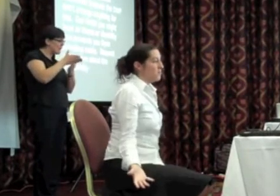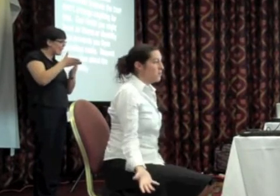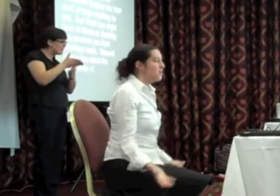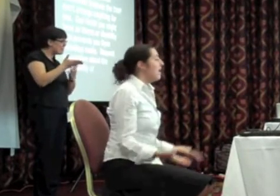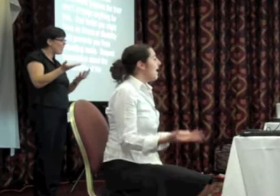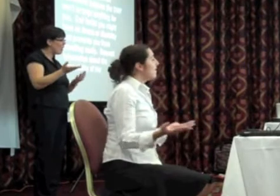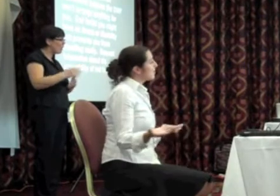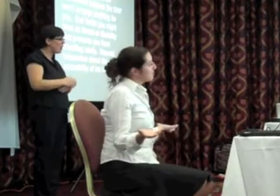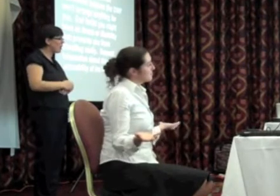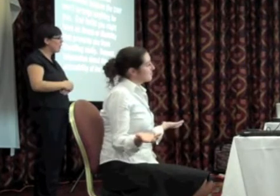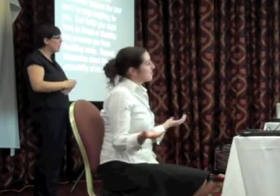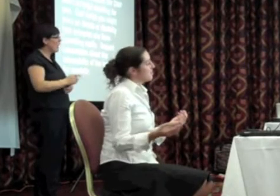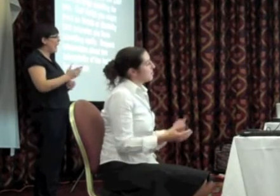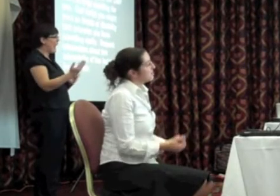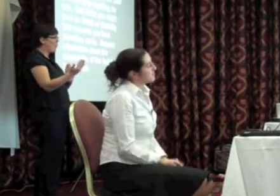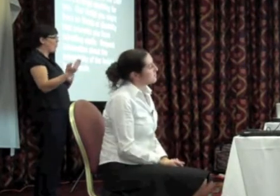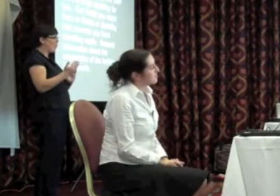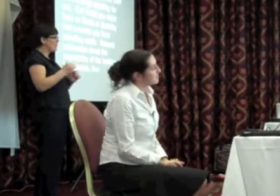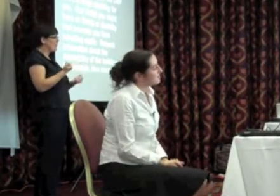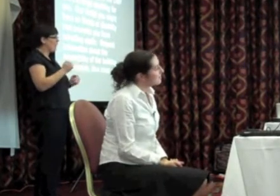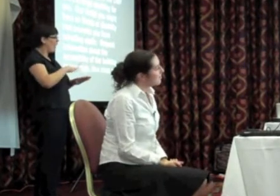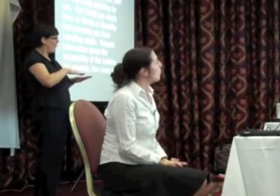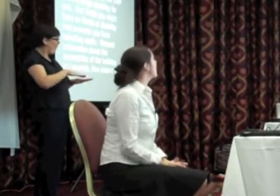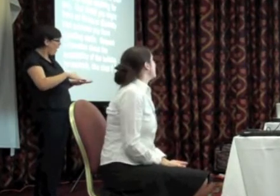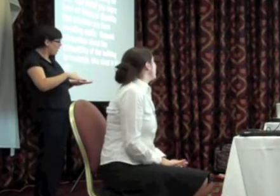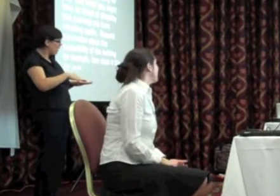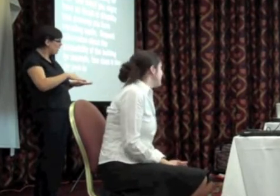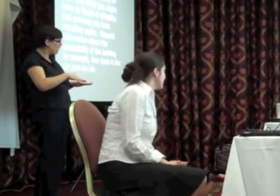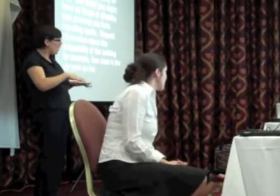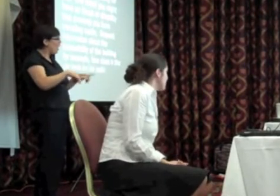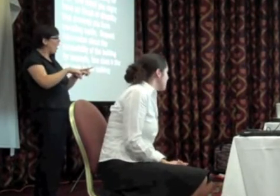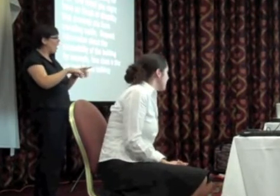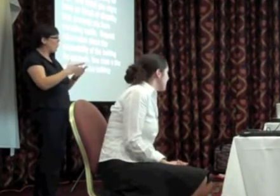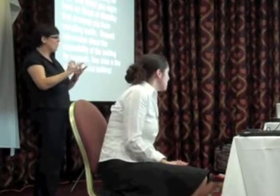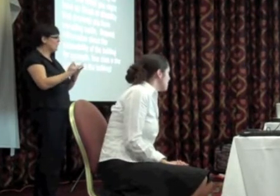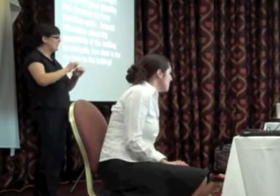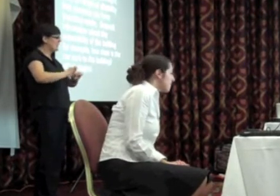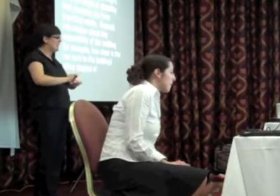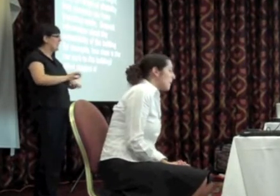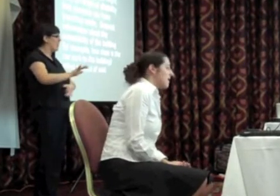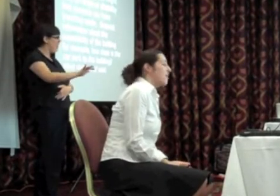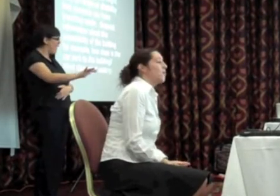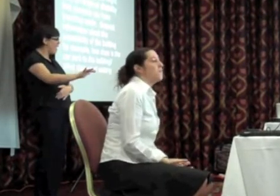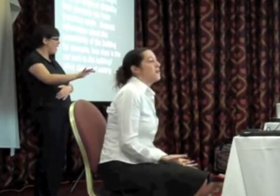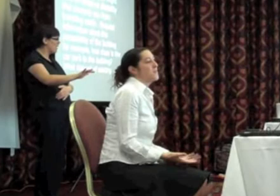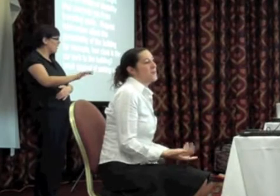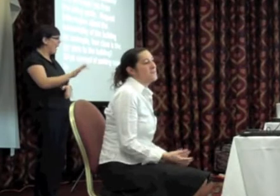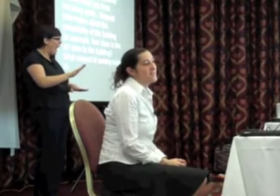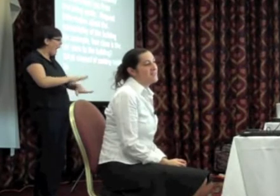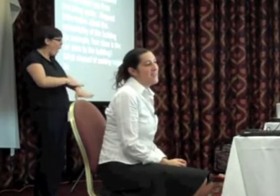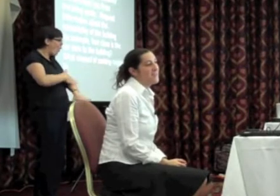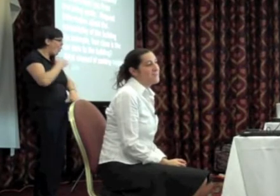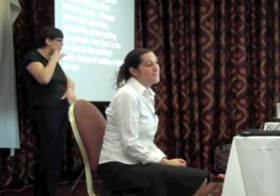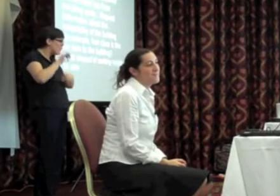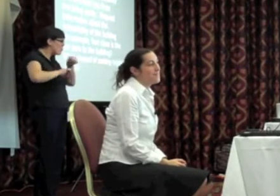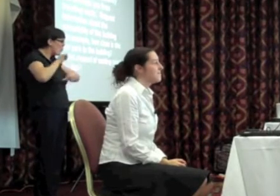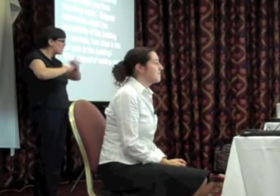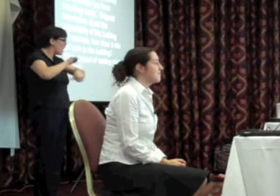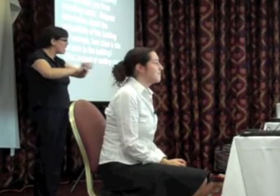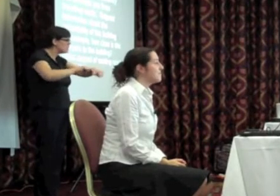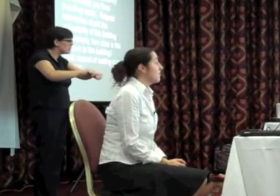For example, how close is the car park to the building? What kind of seating might be available? How long might the process